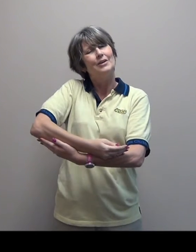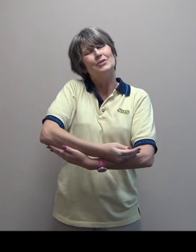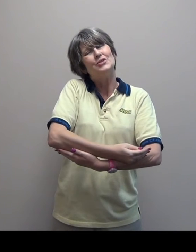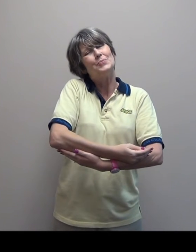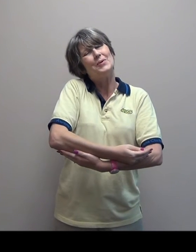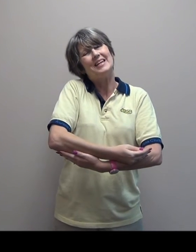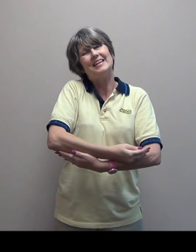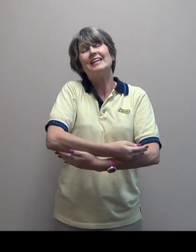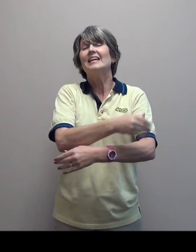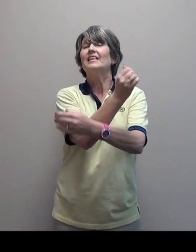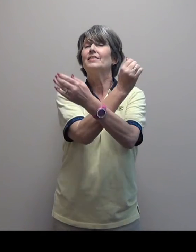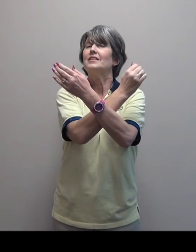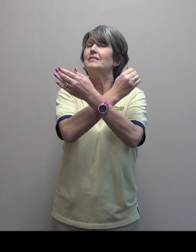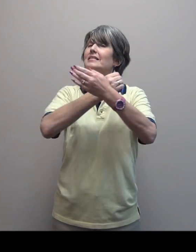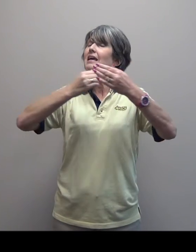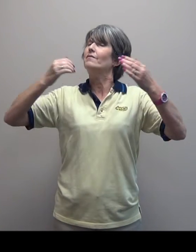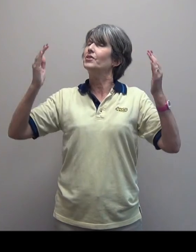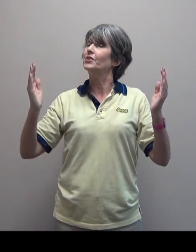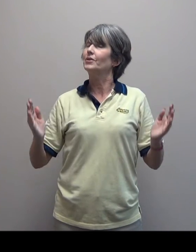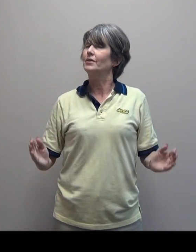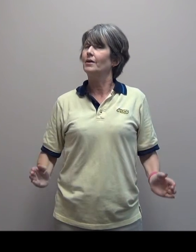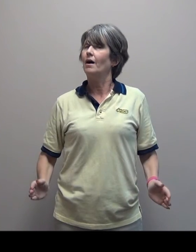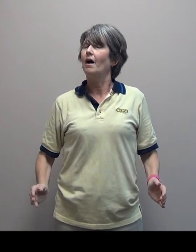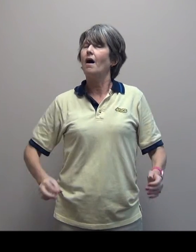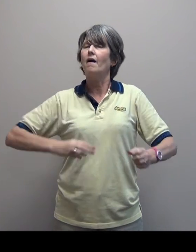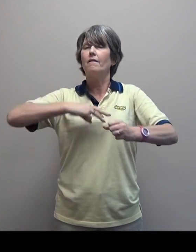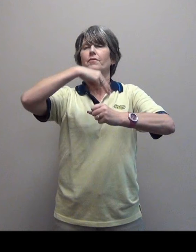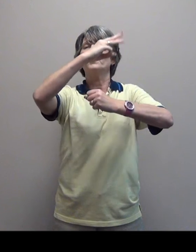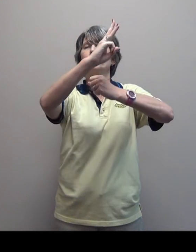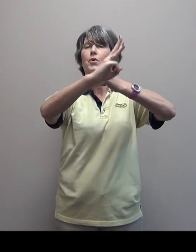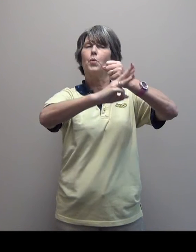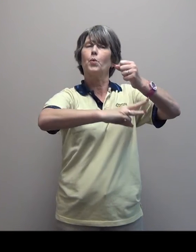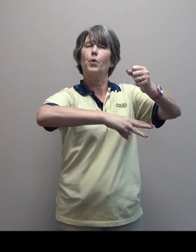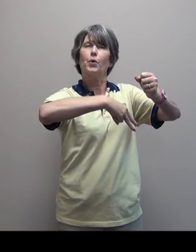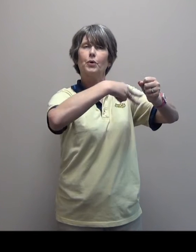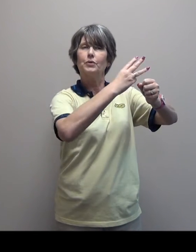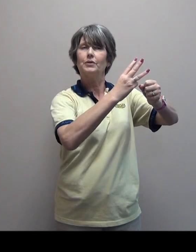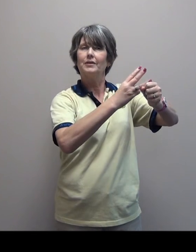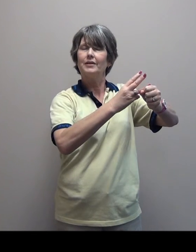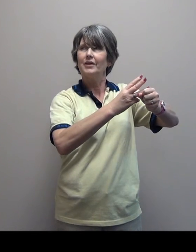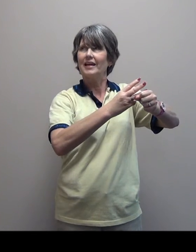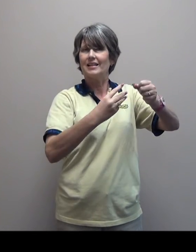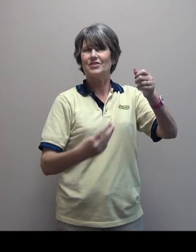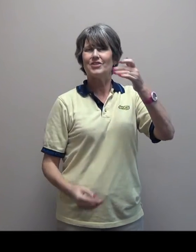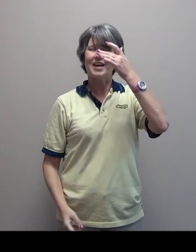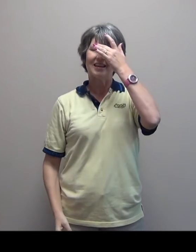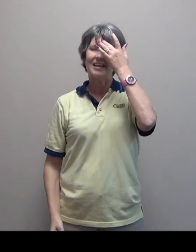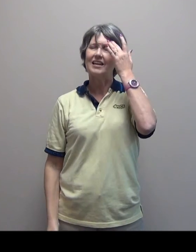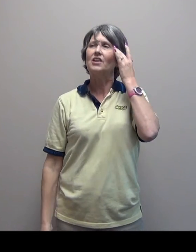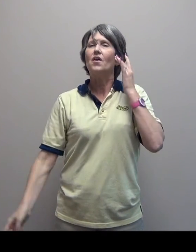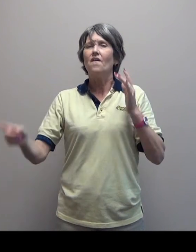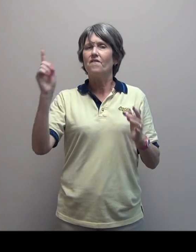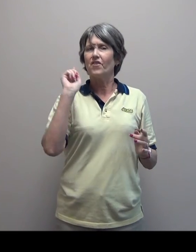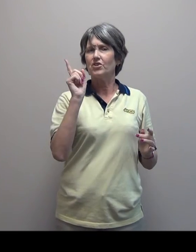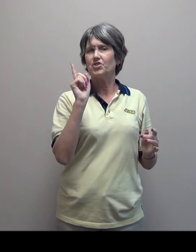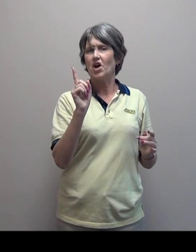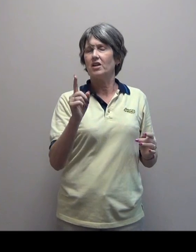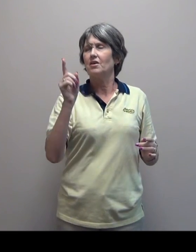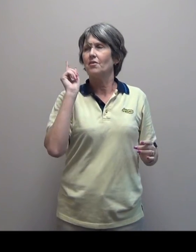to be the Savior of the world. Okay, let's do that again. 1